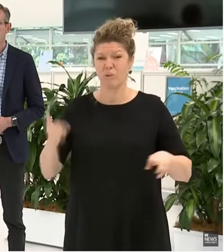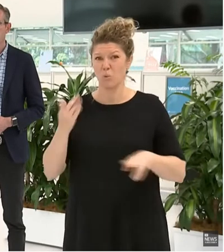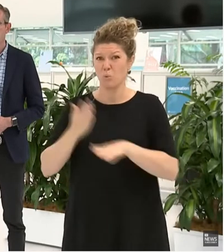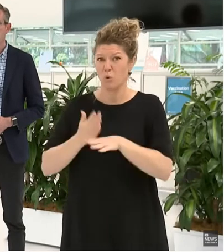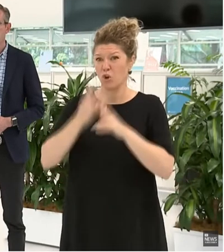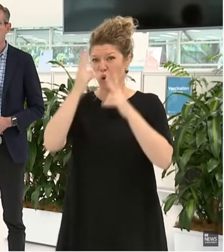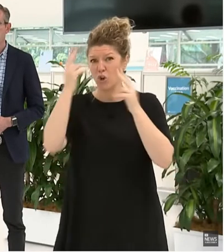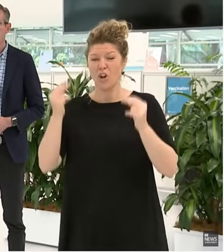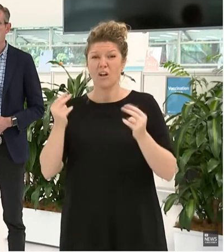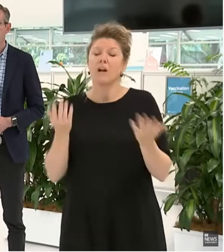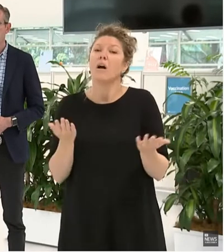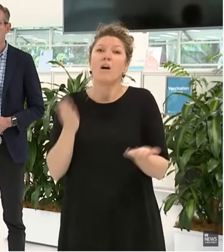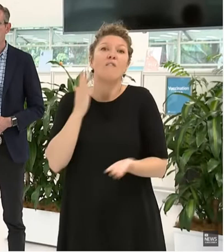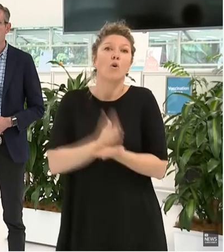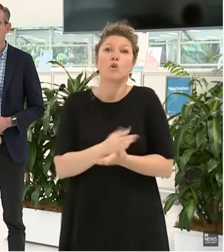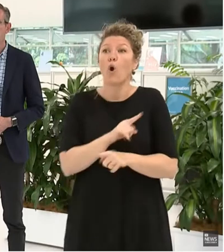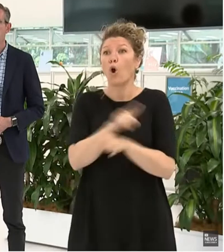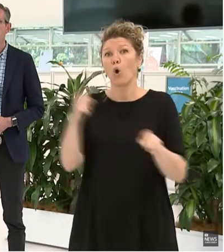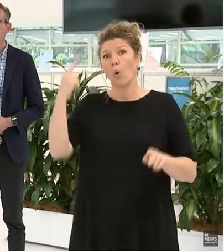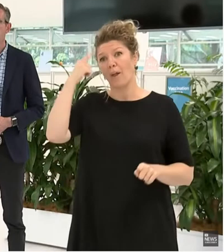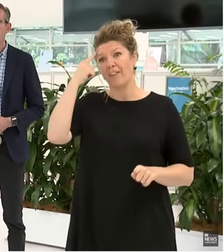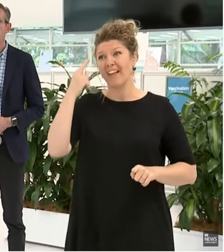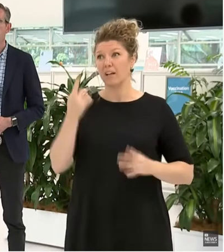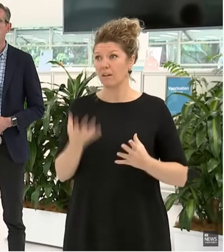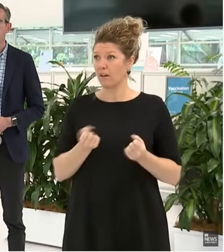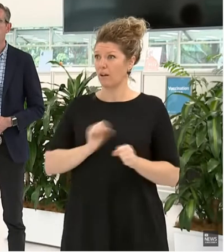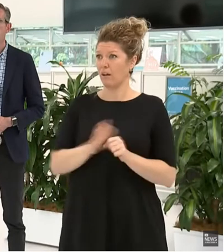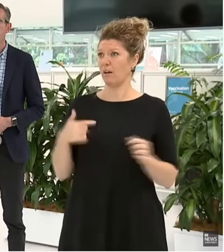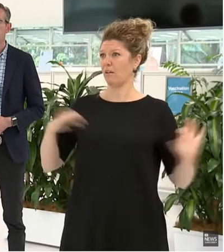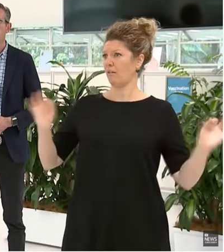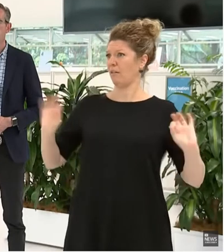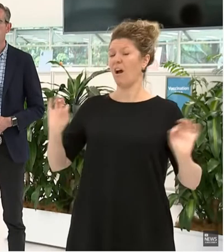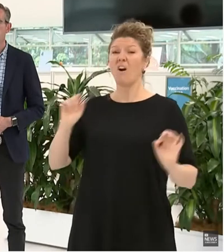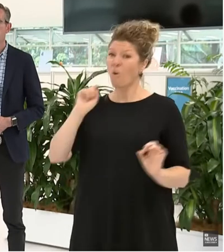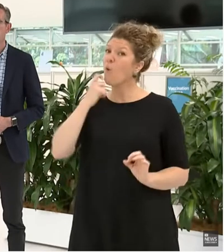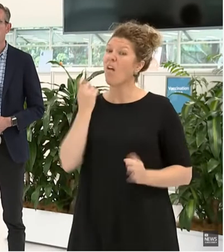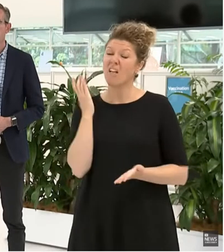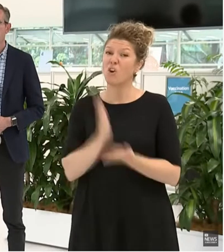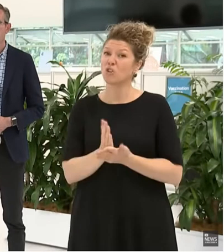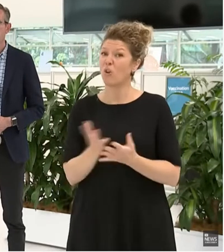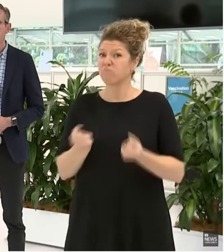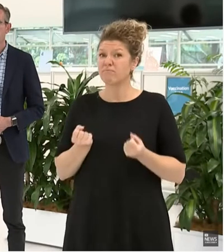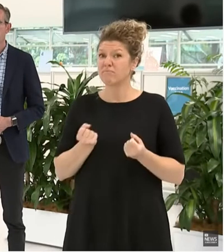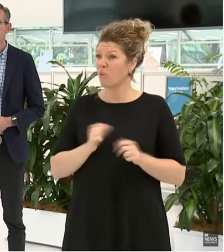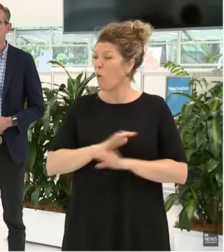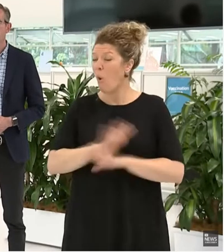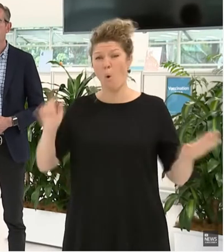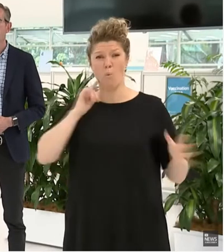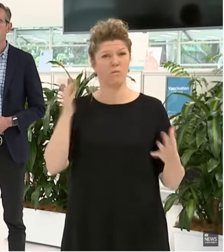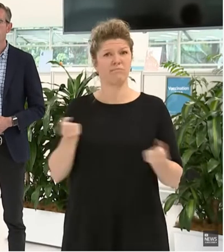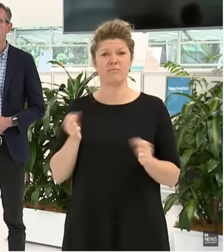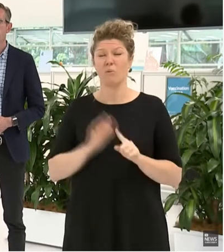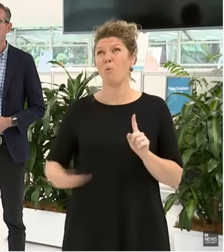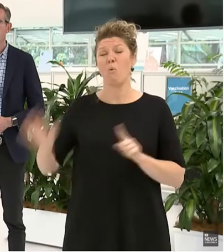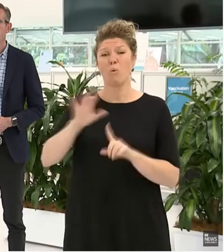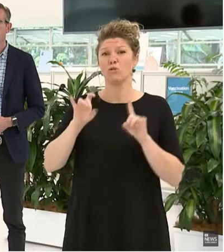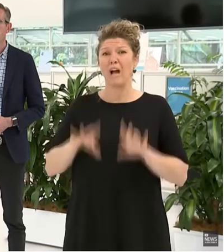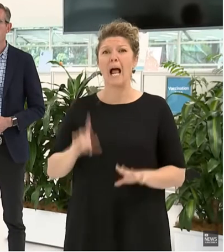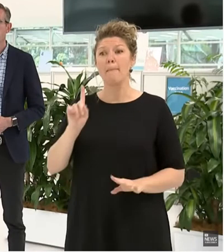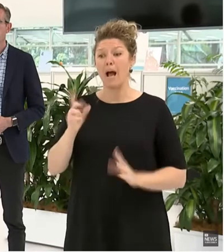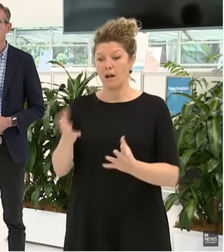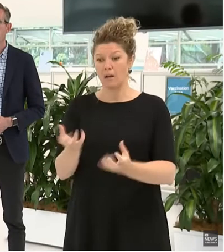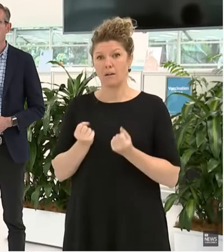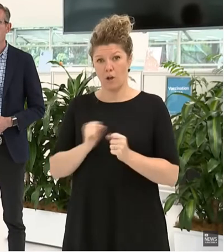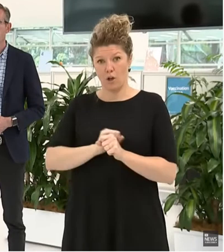is probably going to get Omicron at some stage. Everybody in Australia will get Omicron. And what we're seeing at the moment is far milder